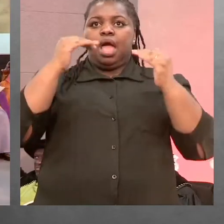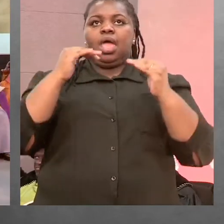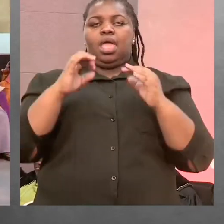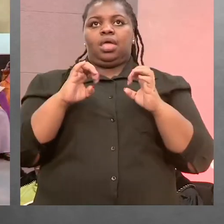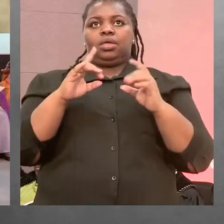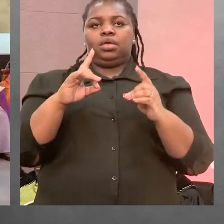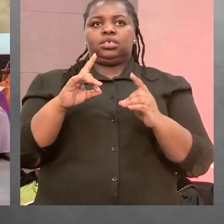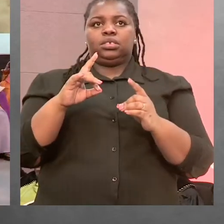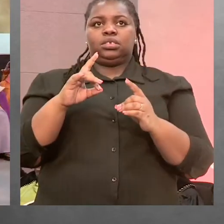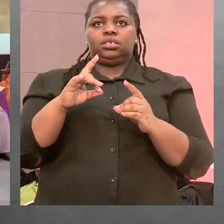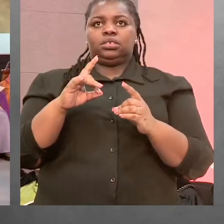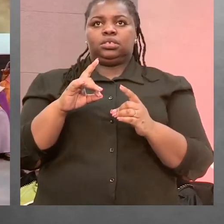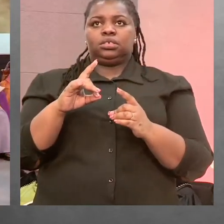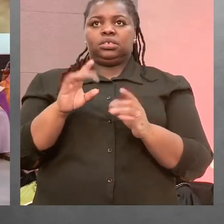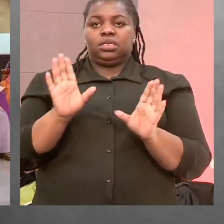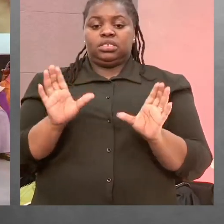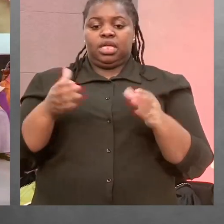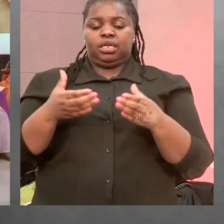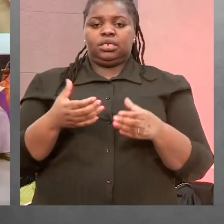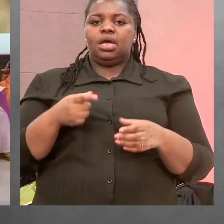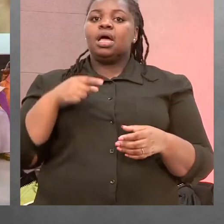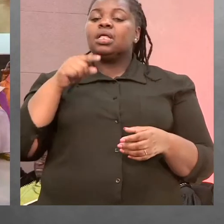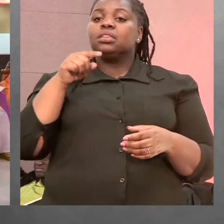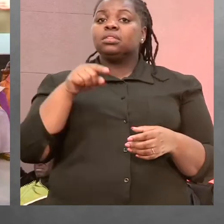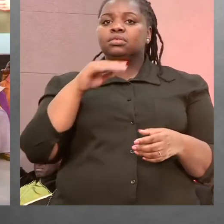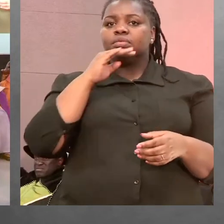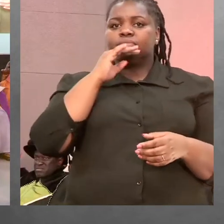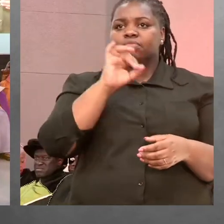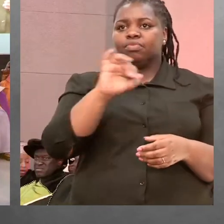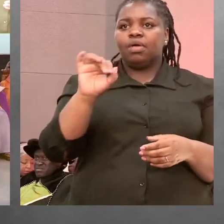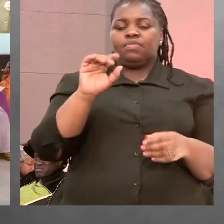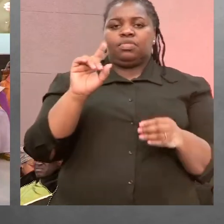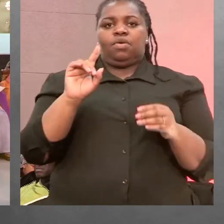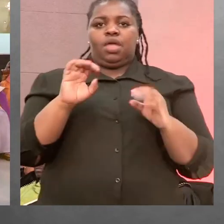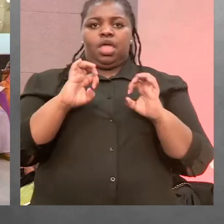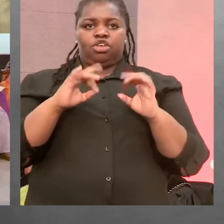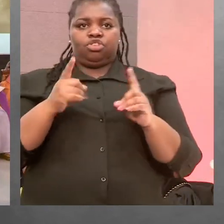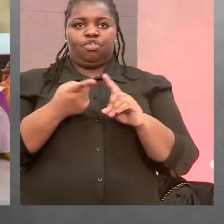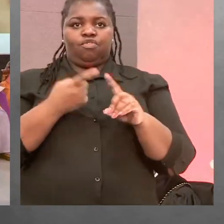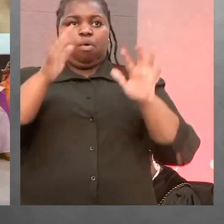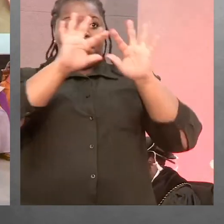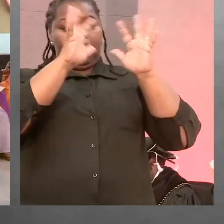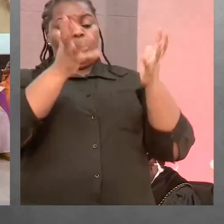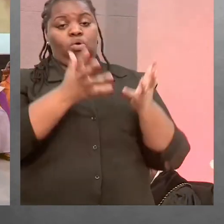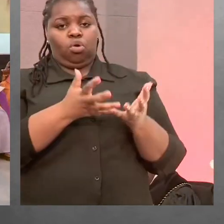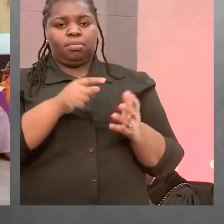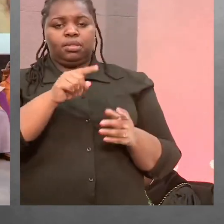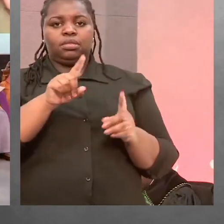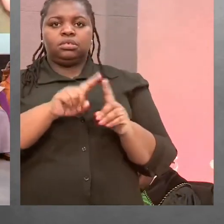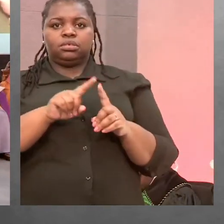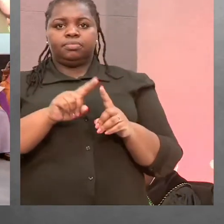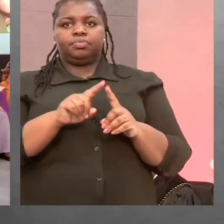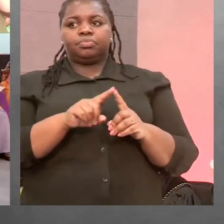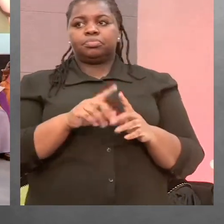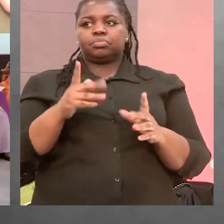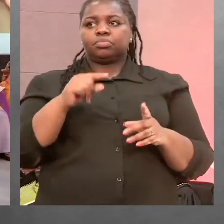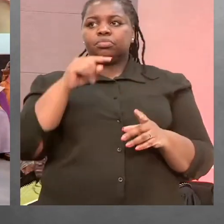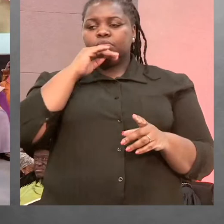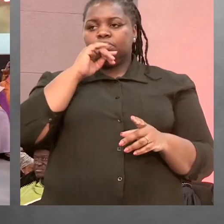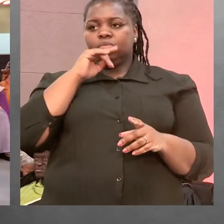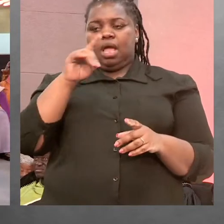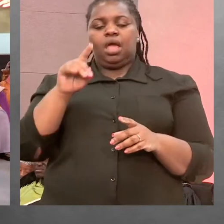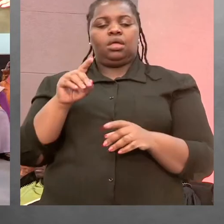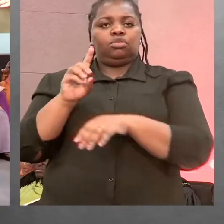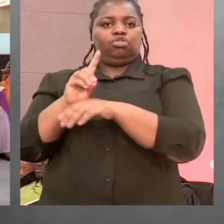sector. There are discourses around higher education from a global state, also a domestic